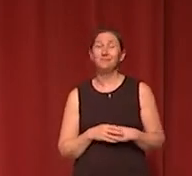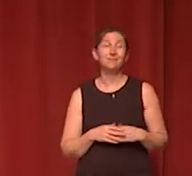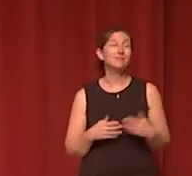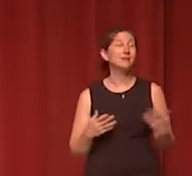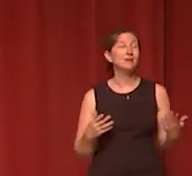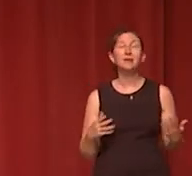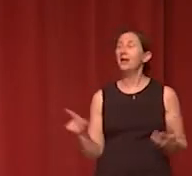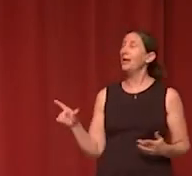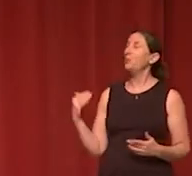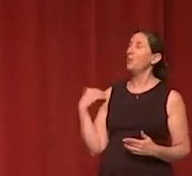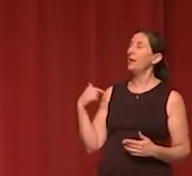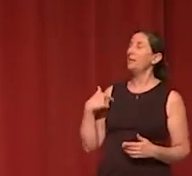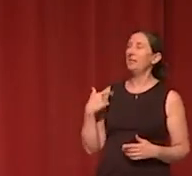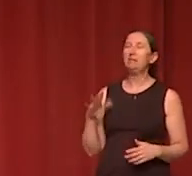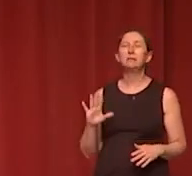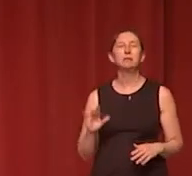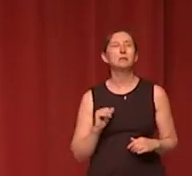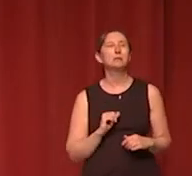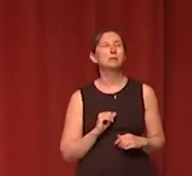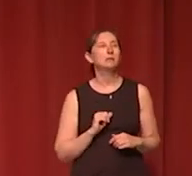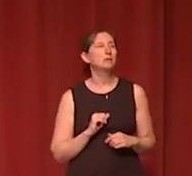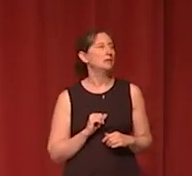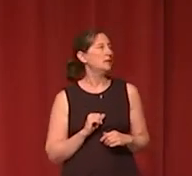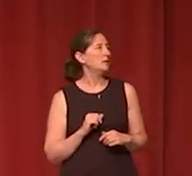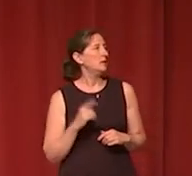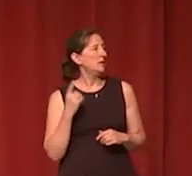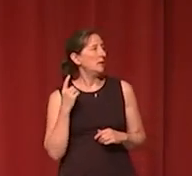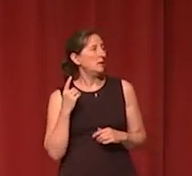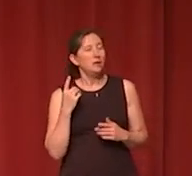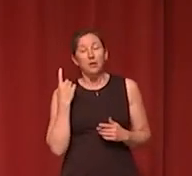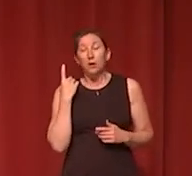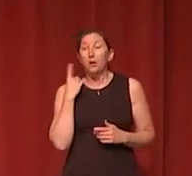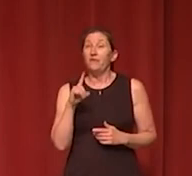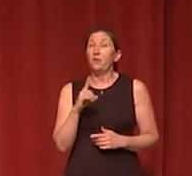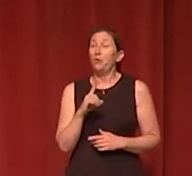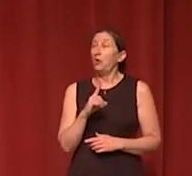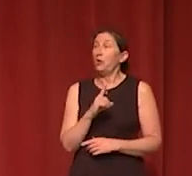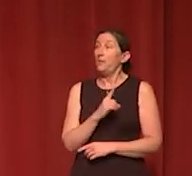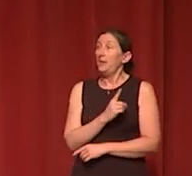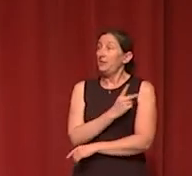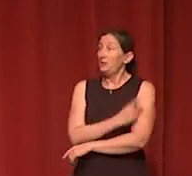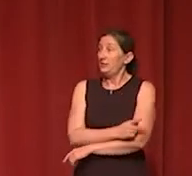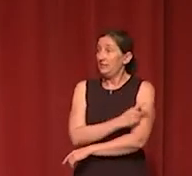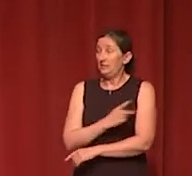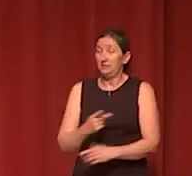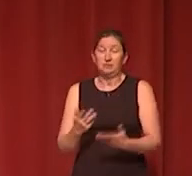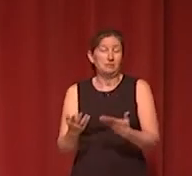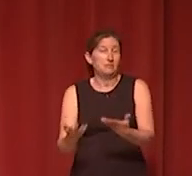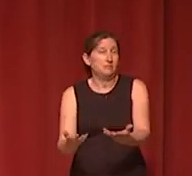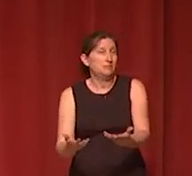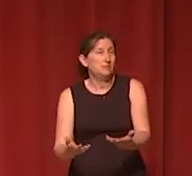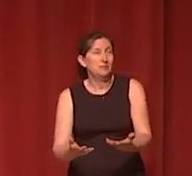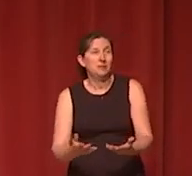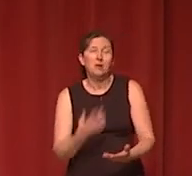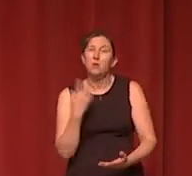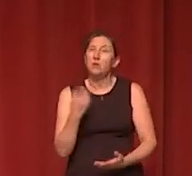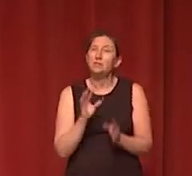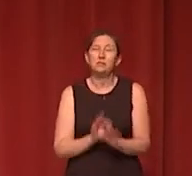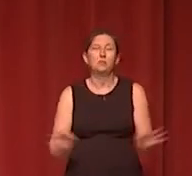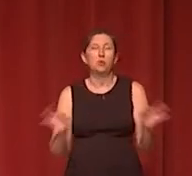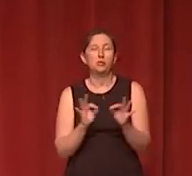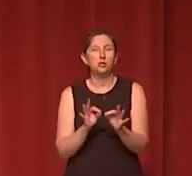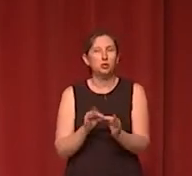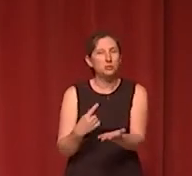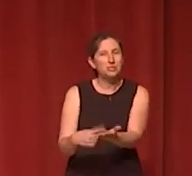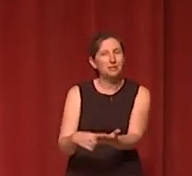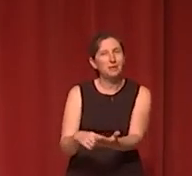in around compliance with medications, particularly when you talk about some of the other disease states, whether it's hypertension, high